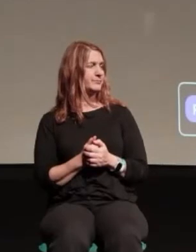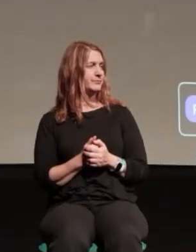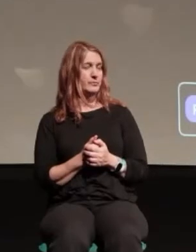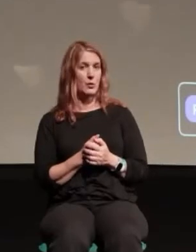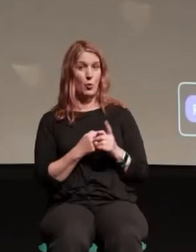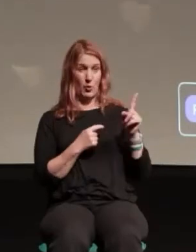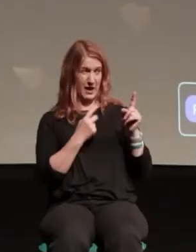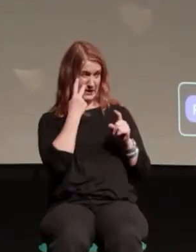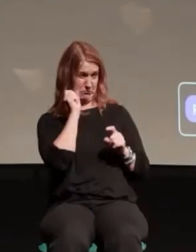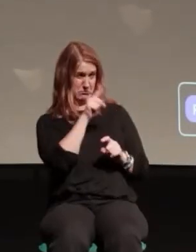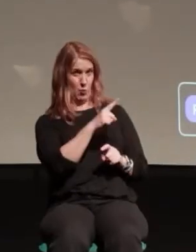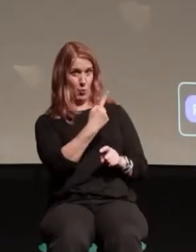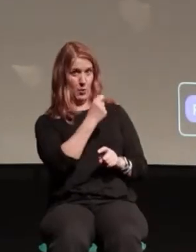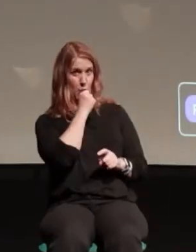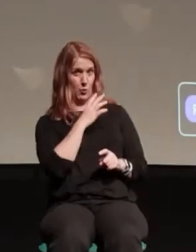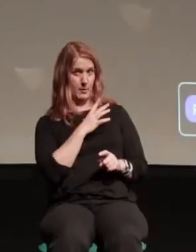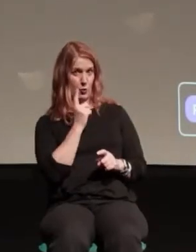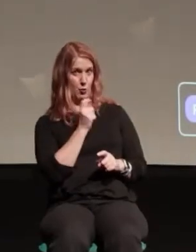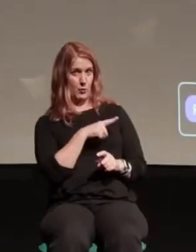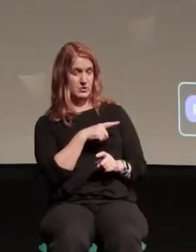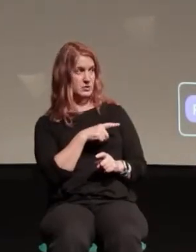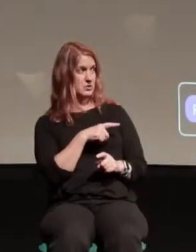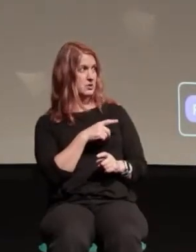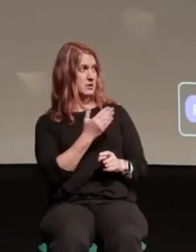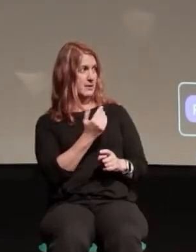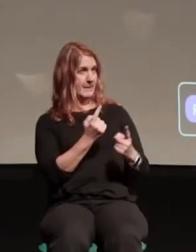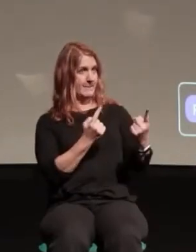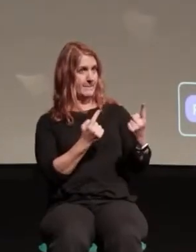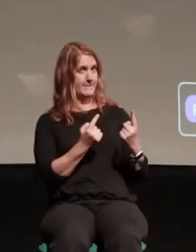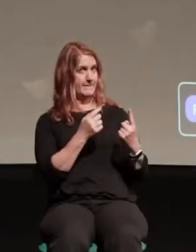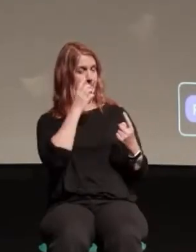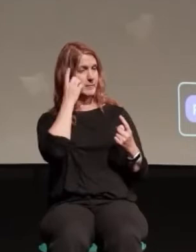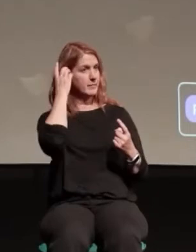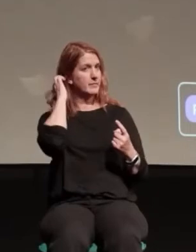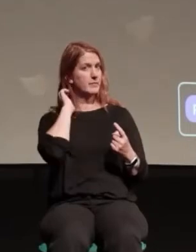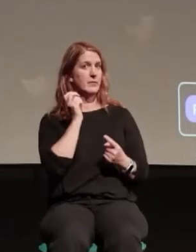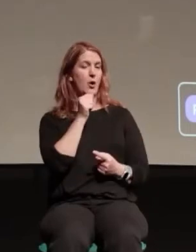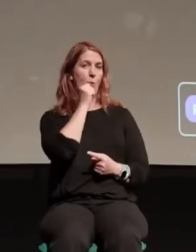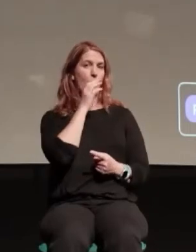Okay, there's one already here. Let's run yep.